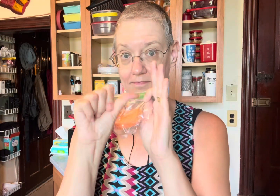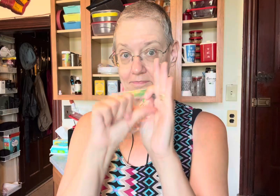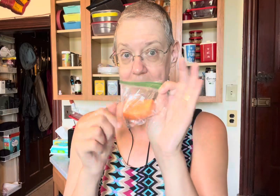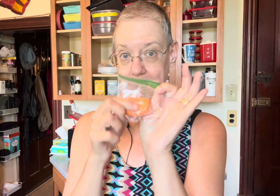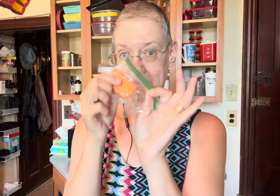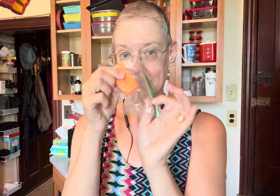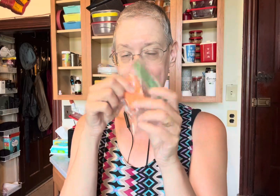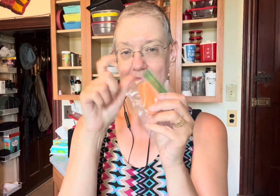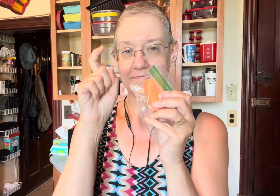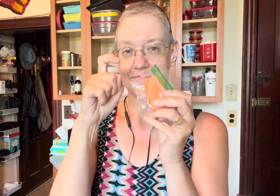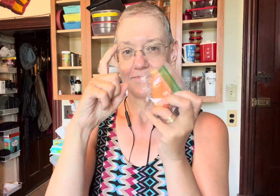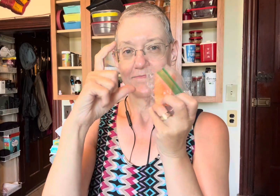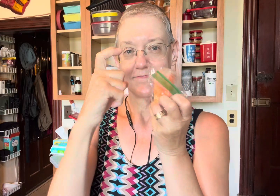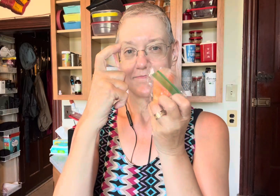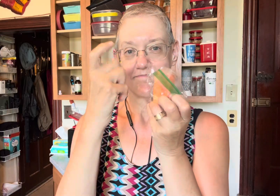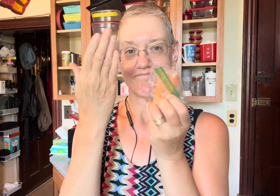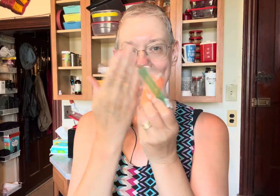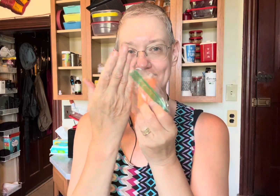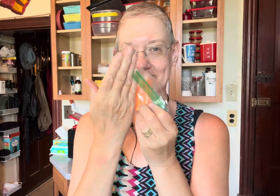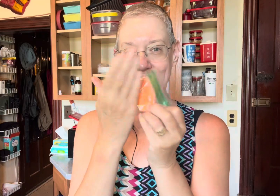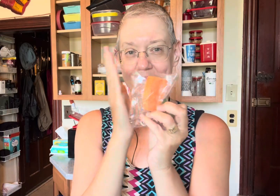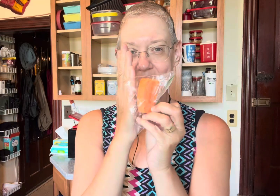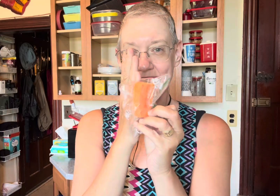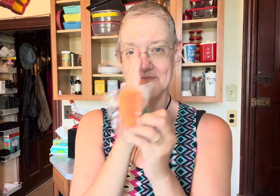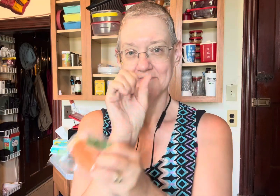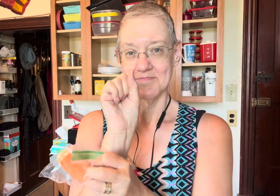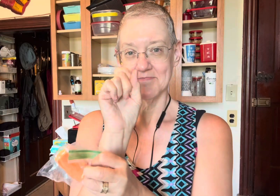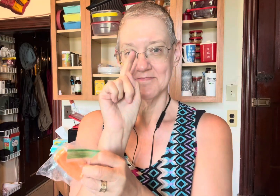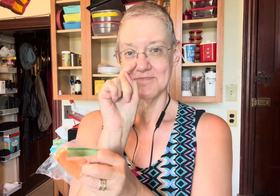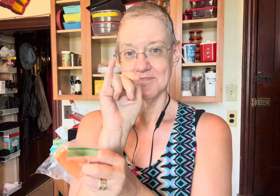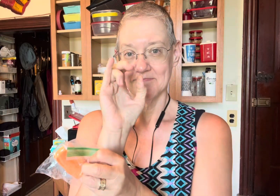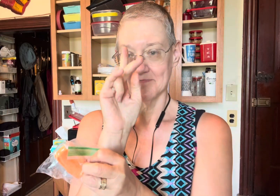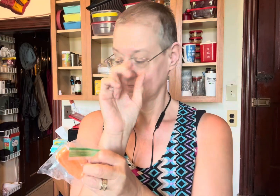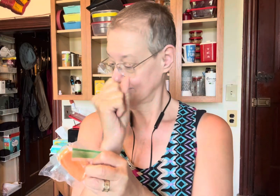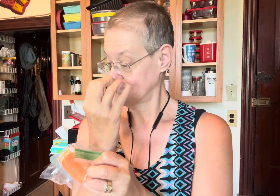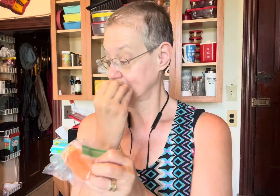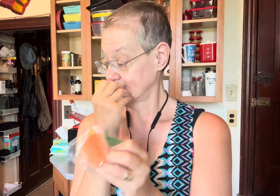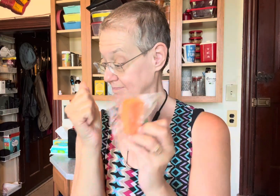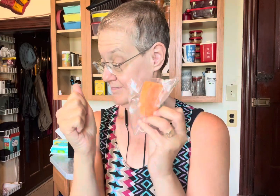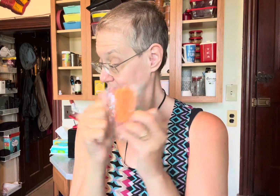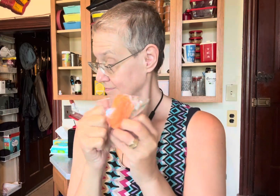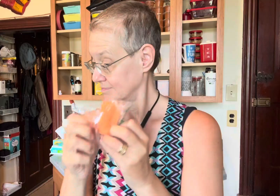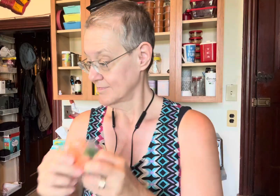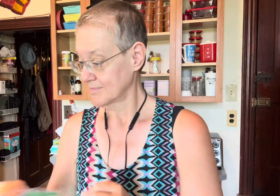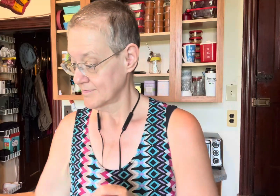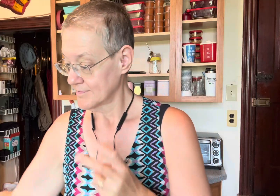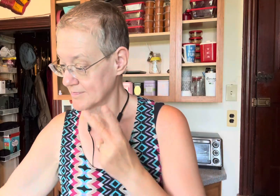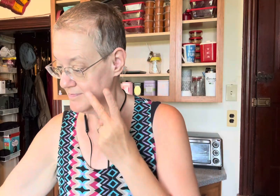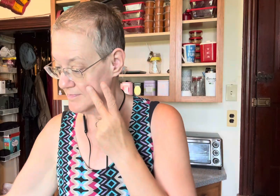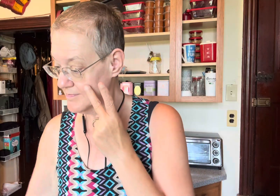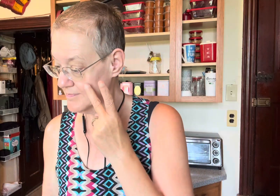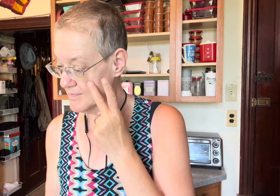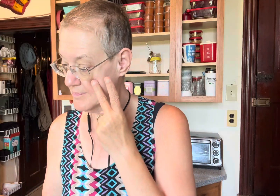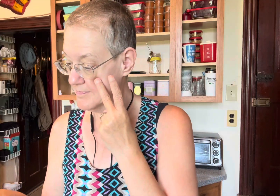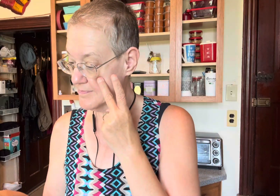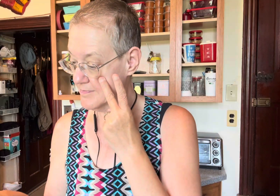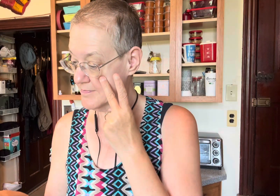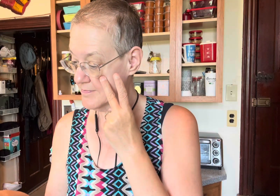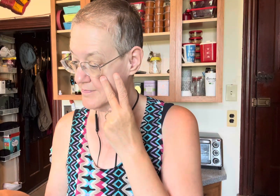25 grams of carrots. I need to cut them up into sticks. It's going to have that with,